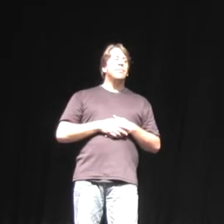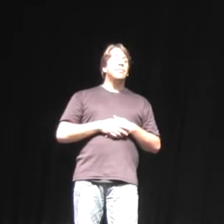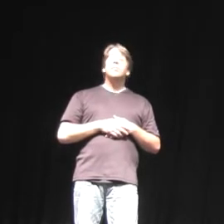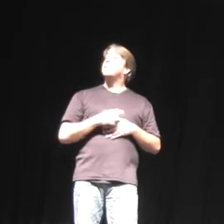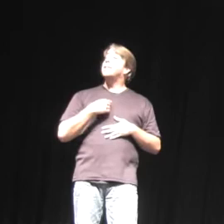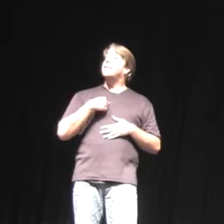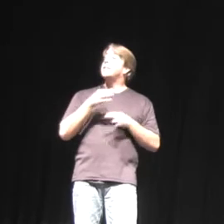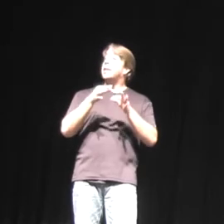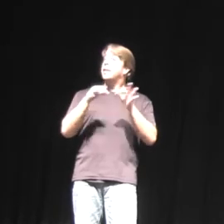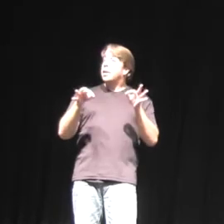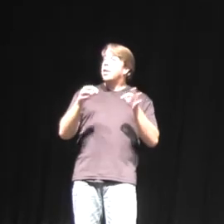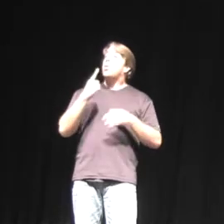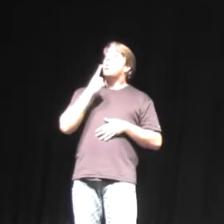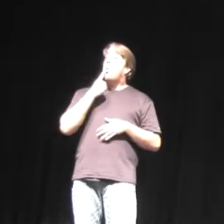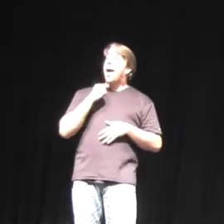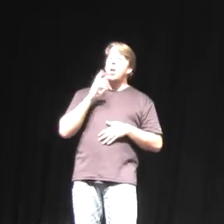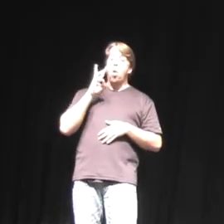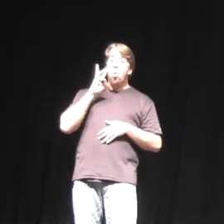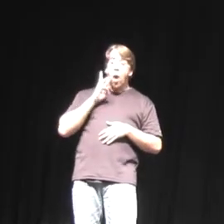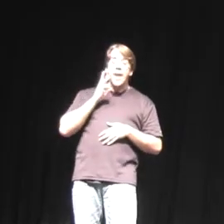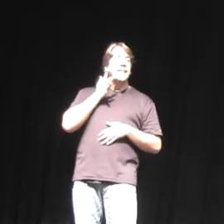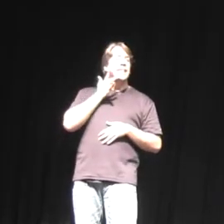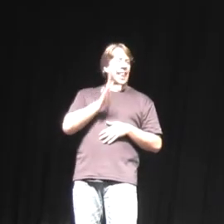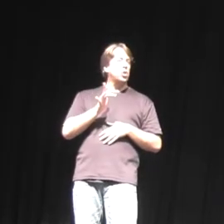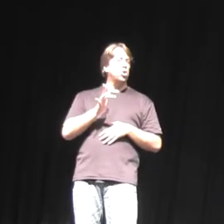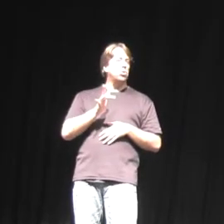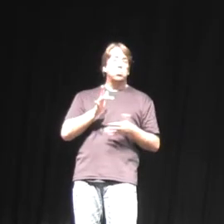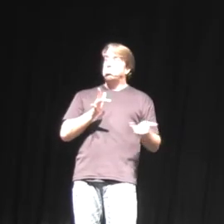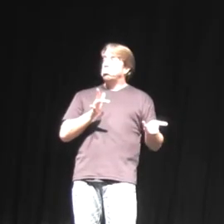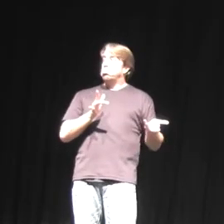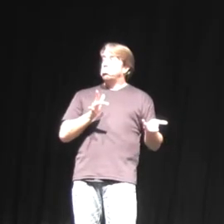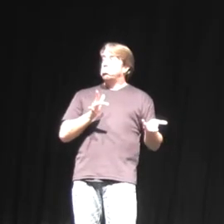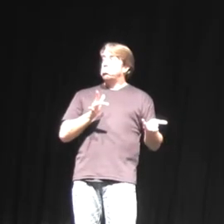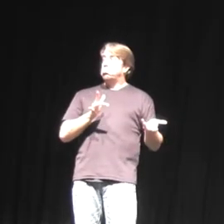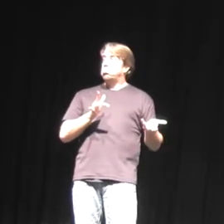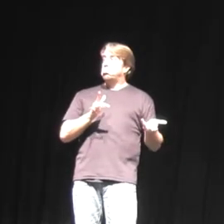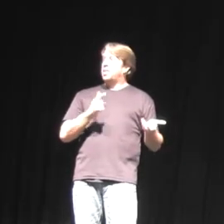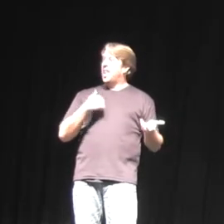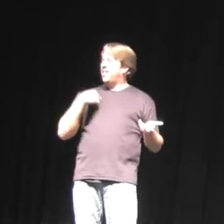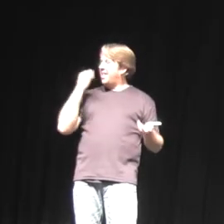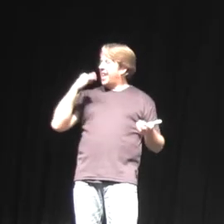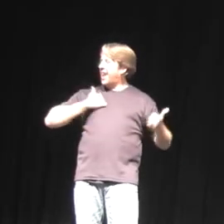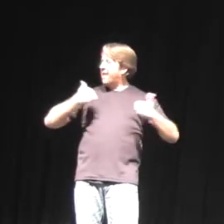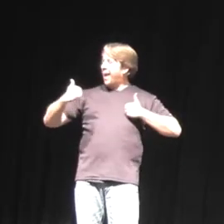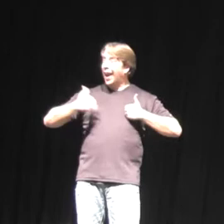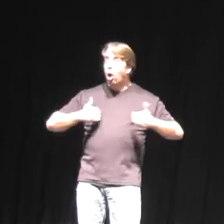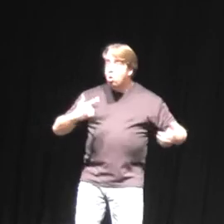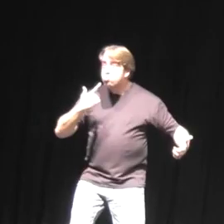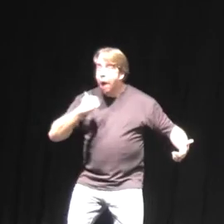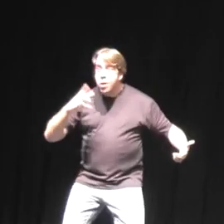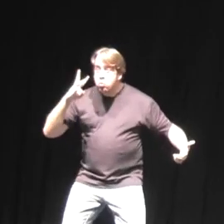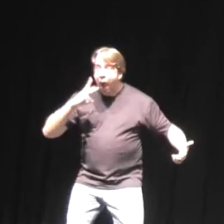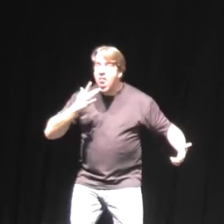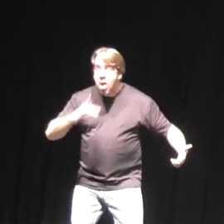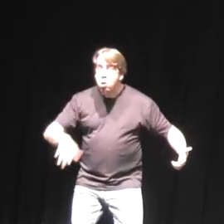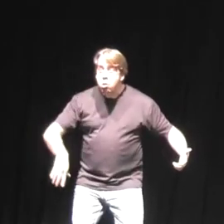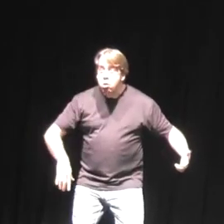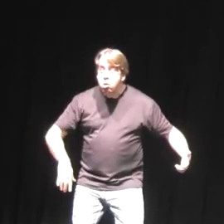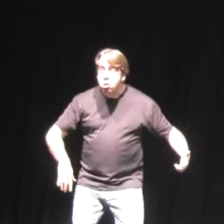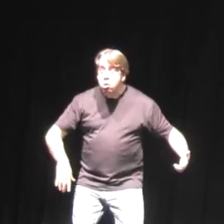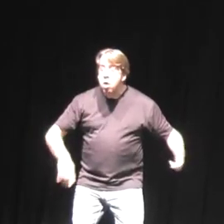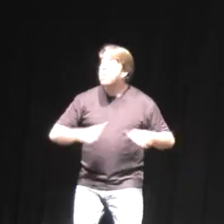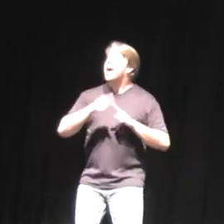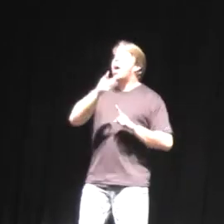I just said, red wine, delicious, right? Basically, I'm a caveman at this point in sign language, but